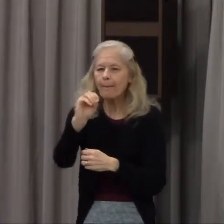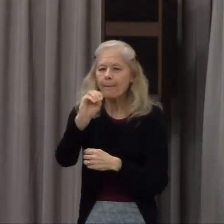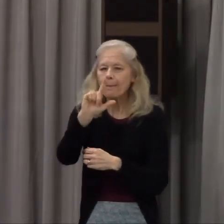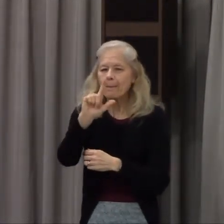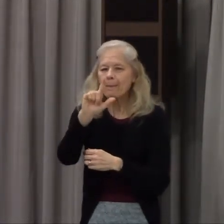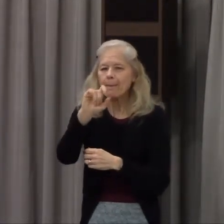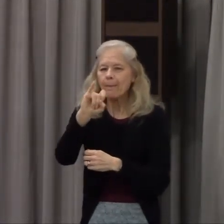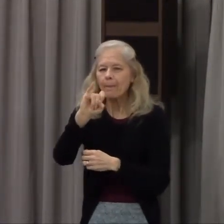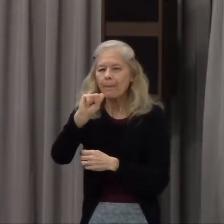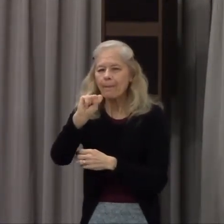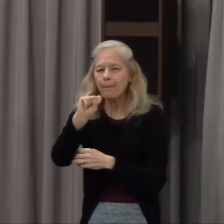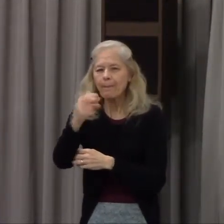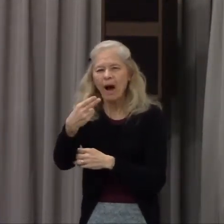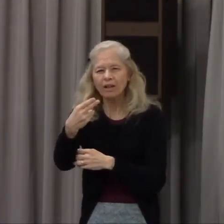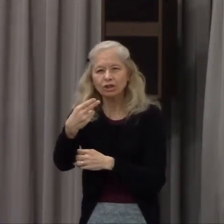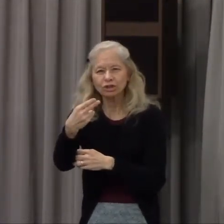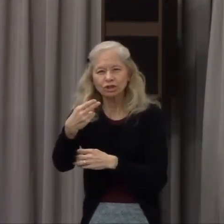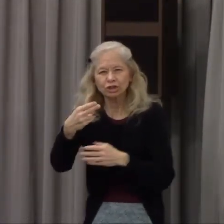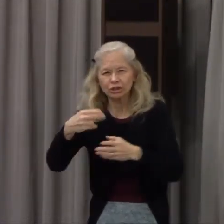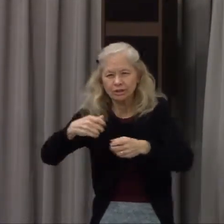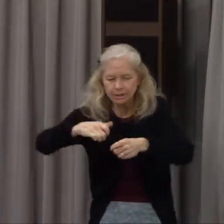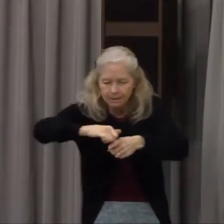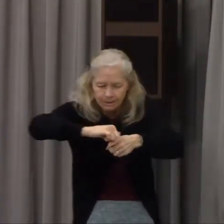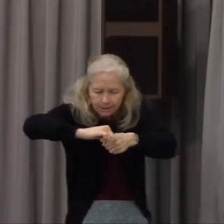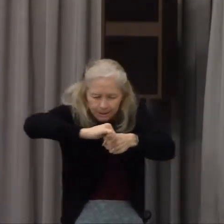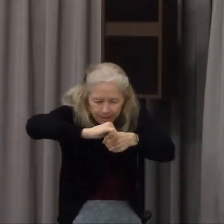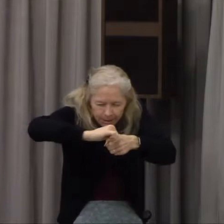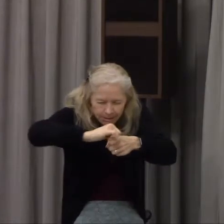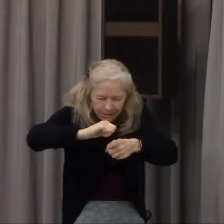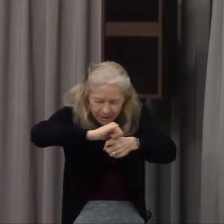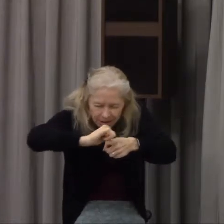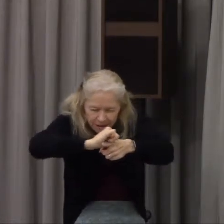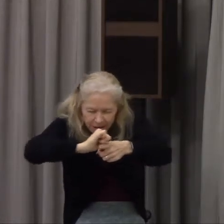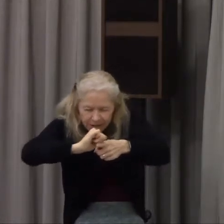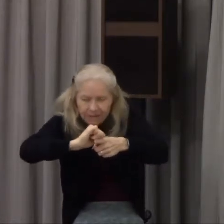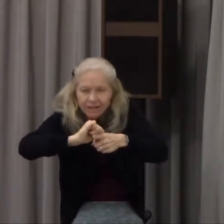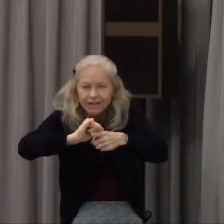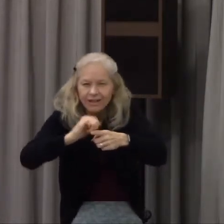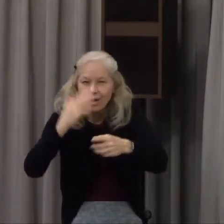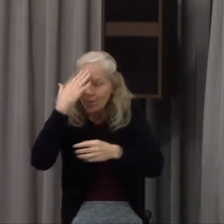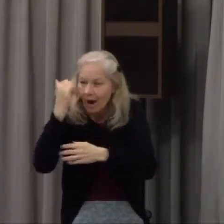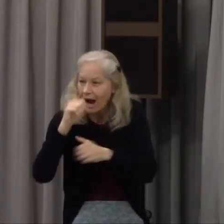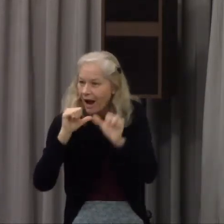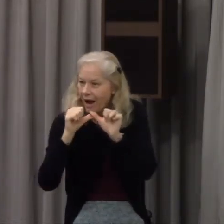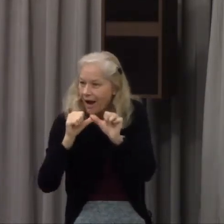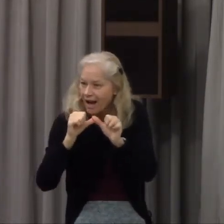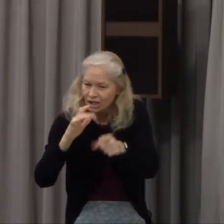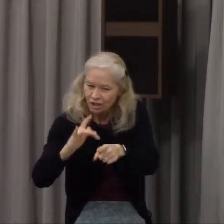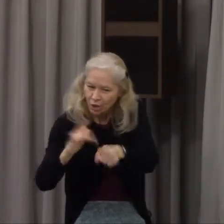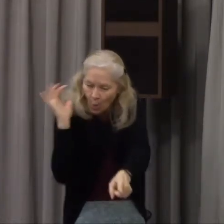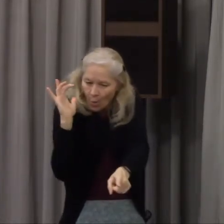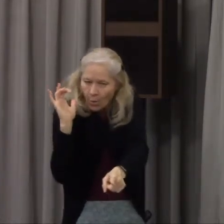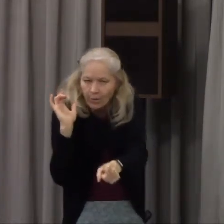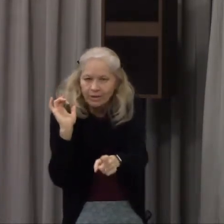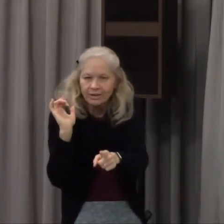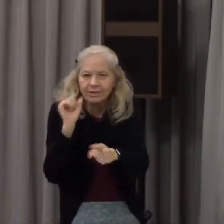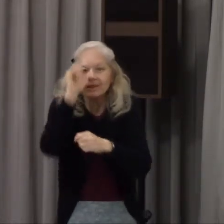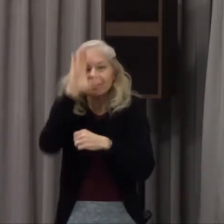God is a polished sword. It is forever preserved from corruption. Psalm 119:89. Oh, forever,